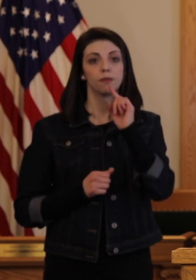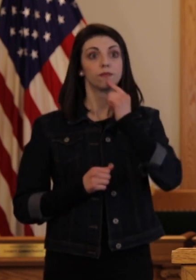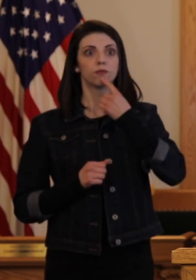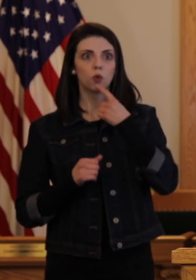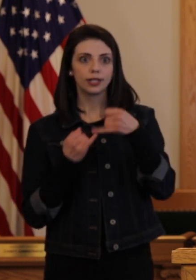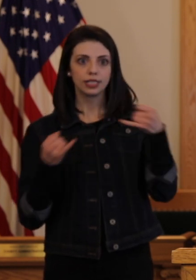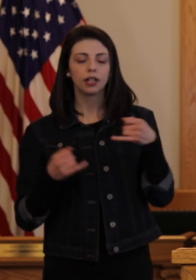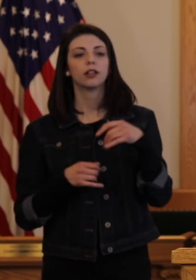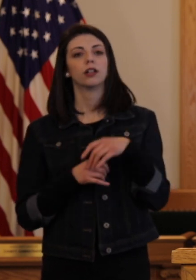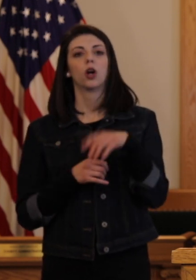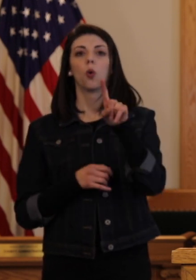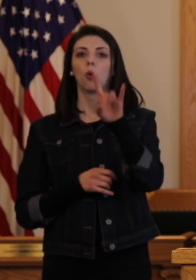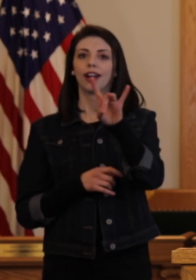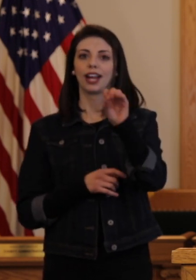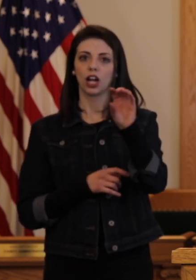call